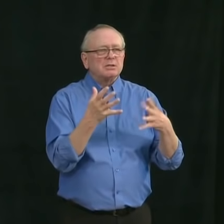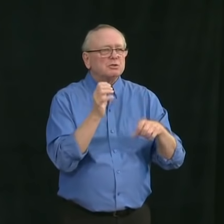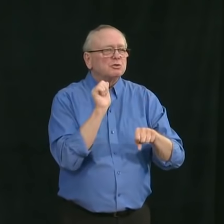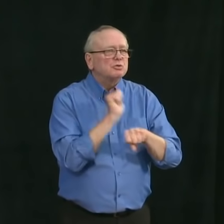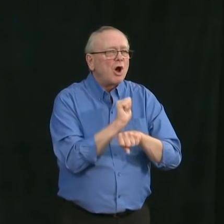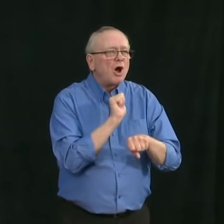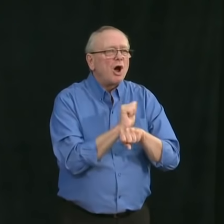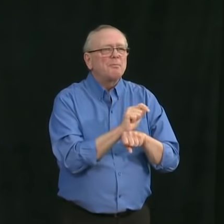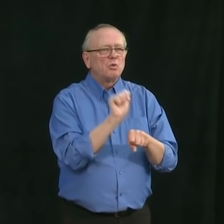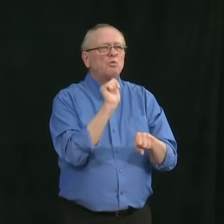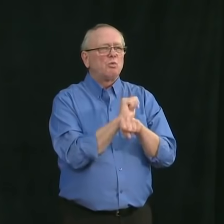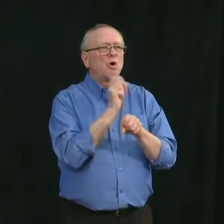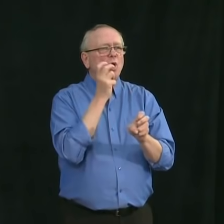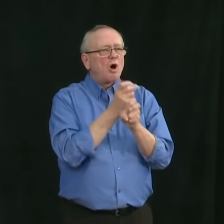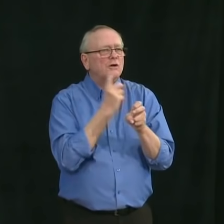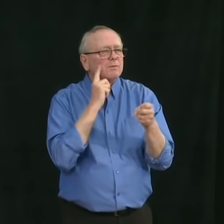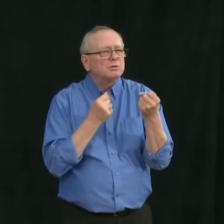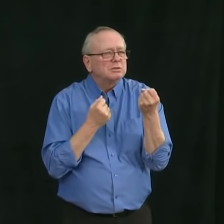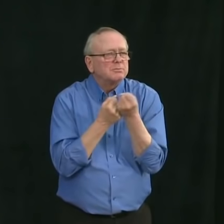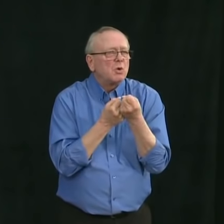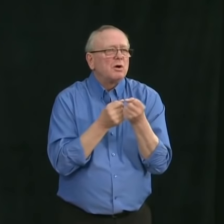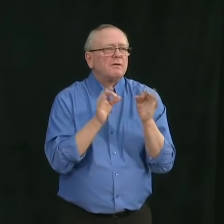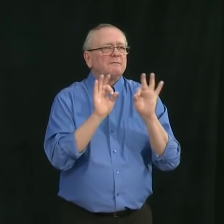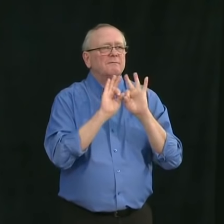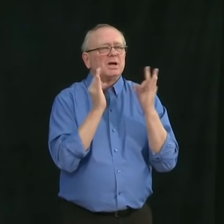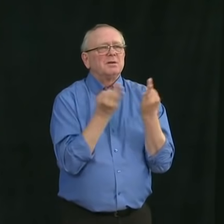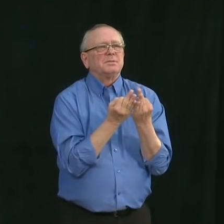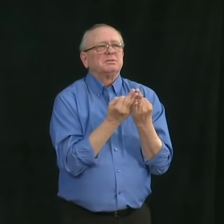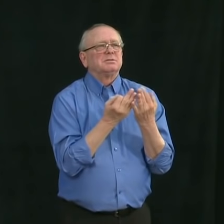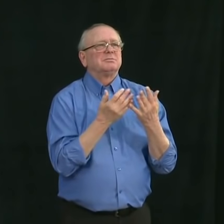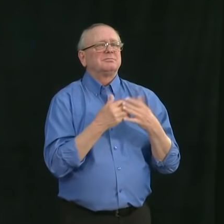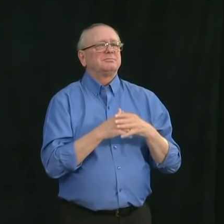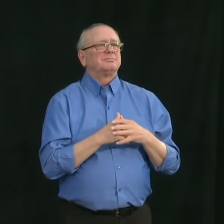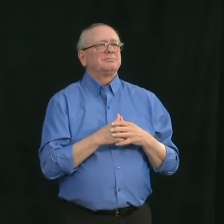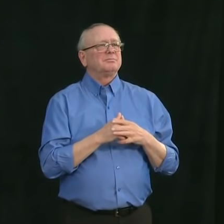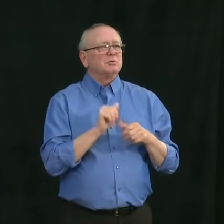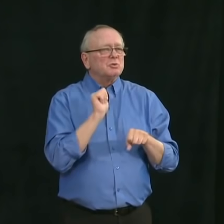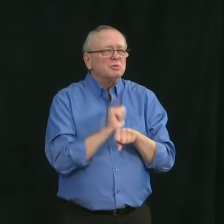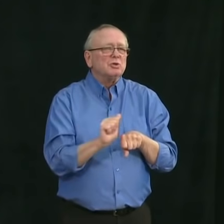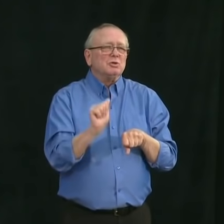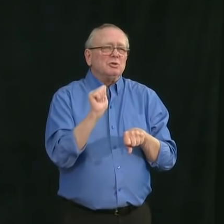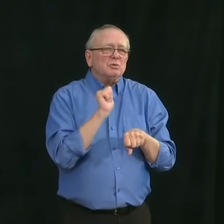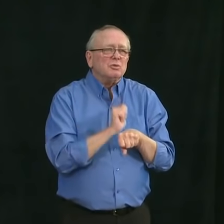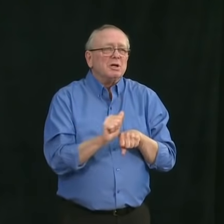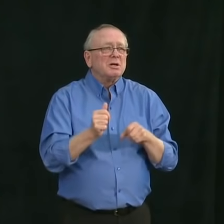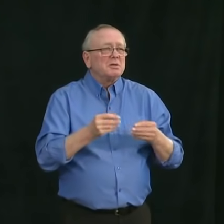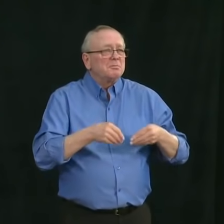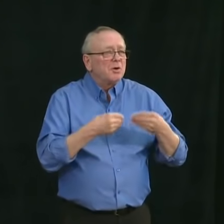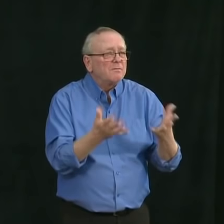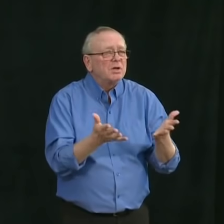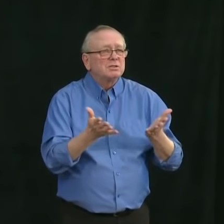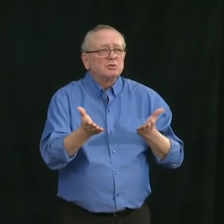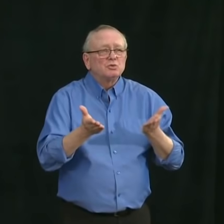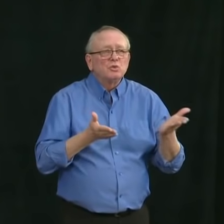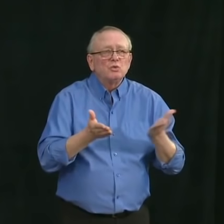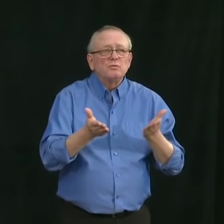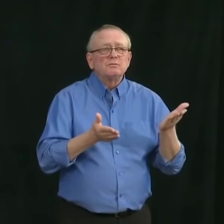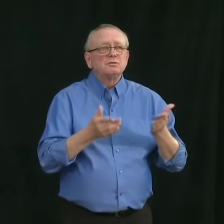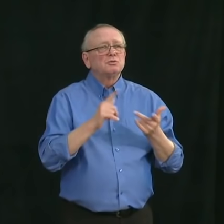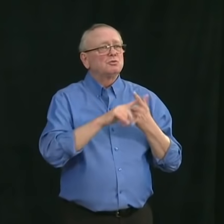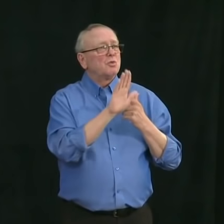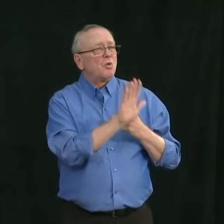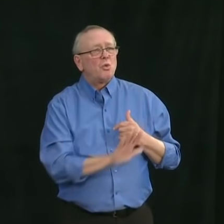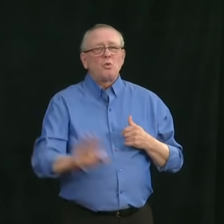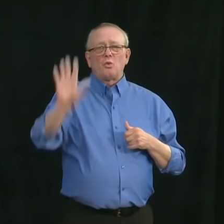working very hard to support their families, working very hard to, in fact, provide services to the rest of us in Alberta,